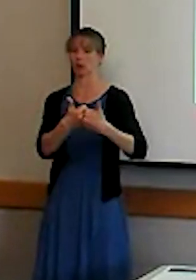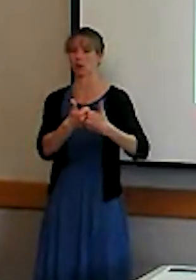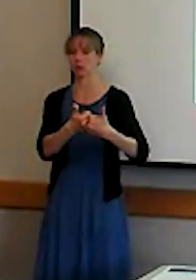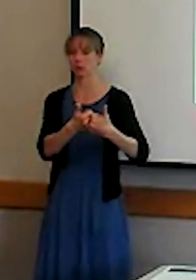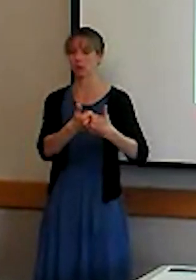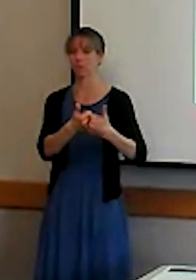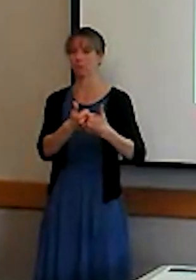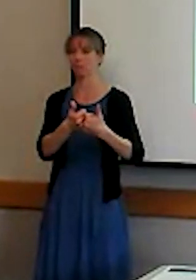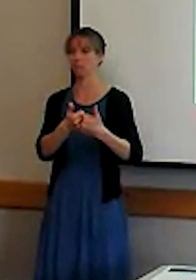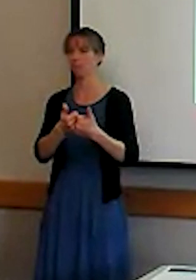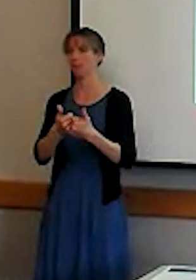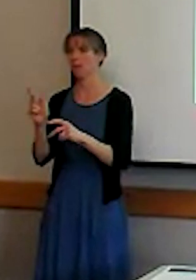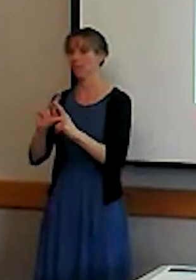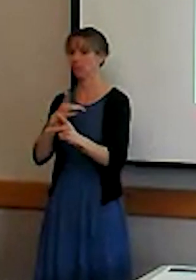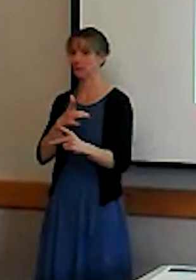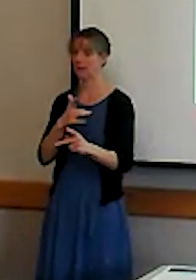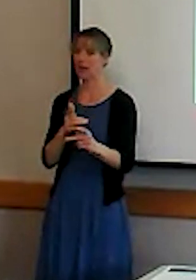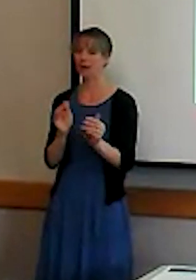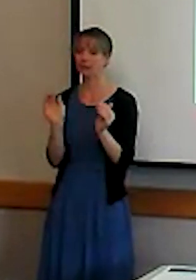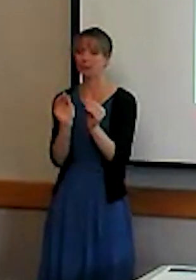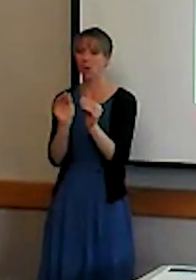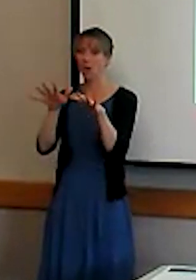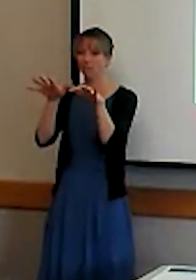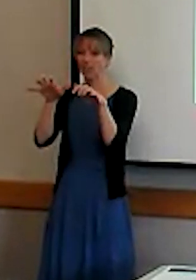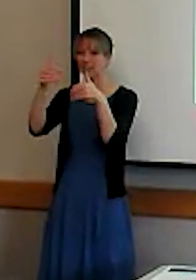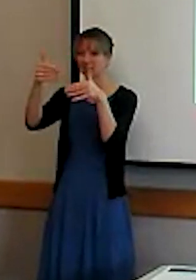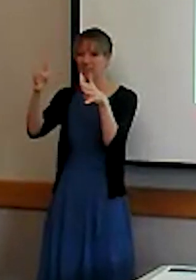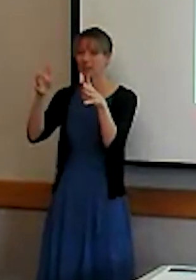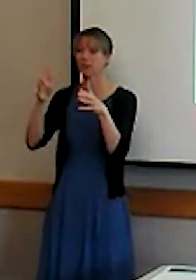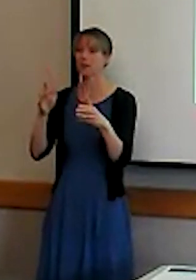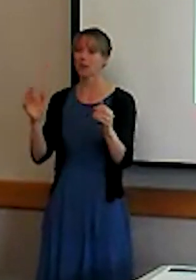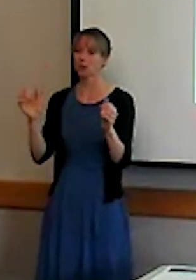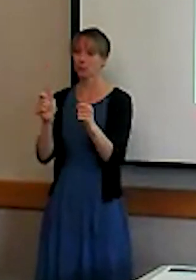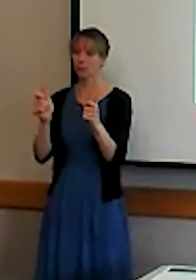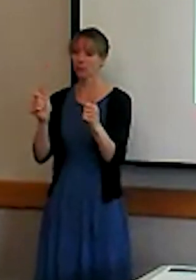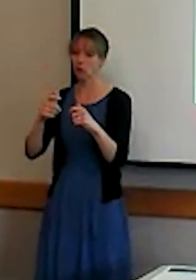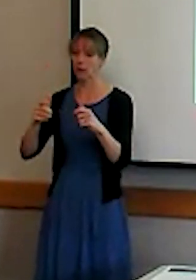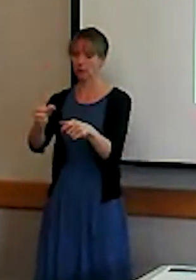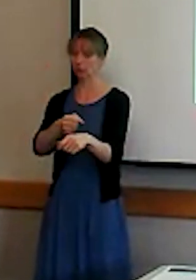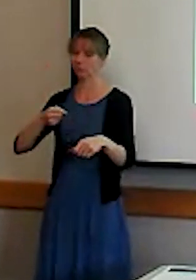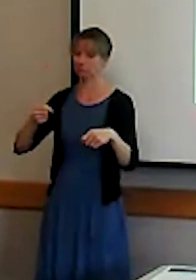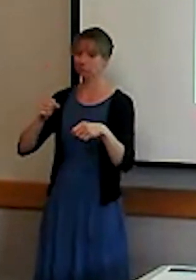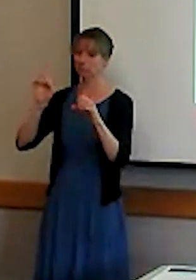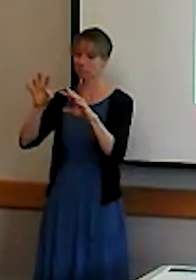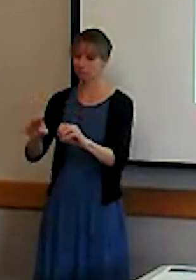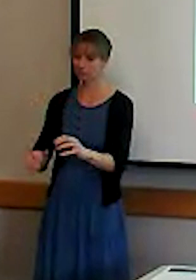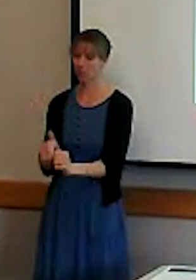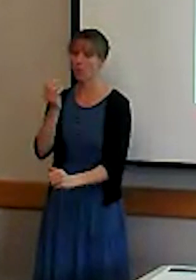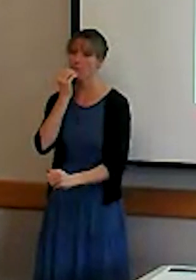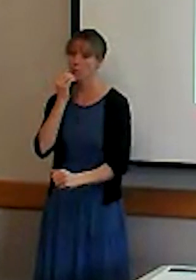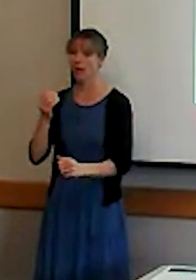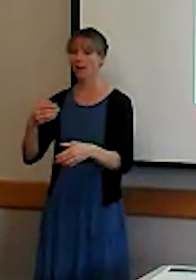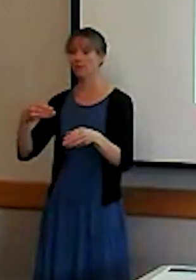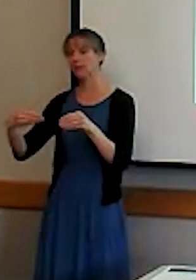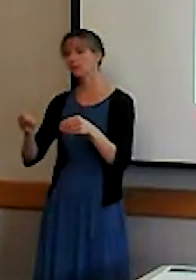challenging. Also, people usually have small freezers. Your refrigerator is the largest, so you can store the most food. You have